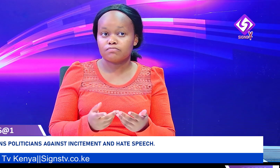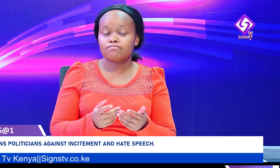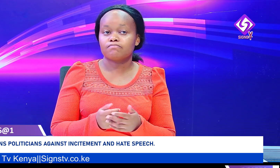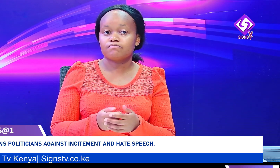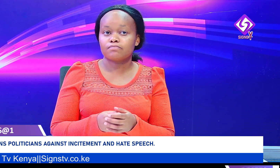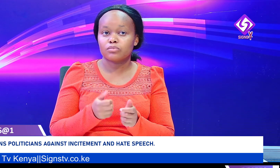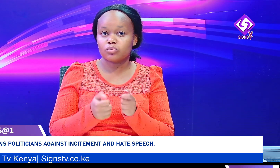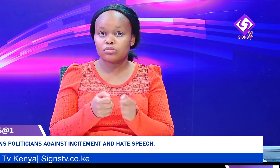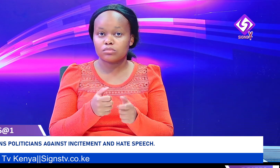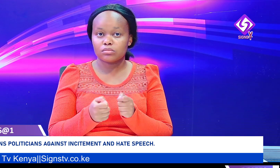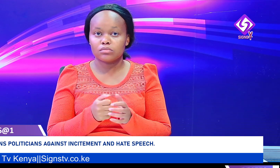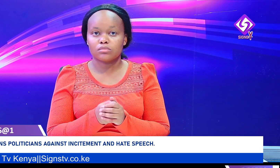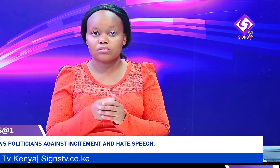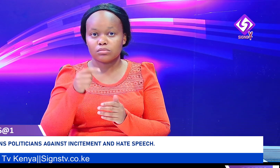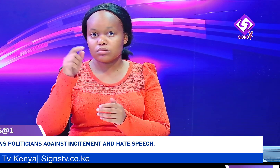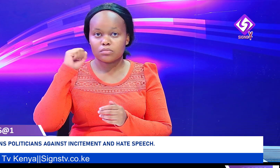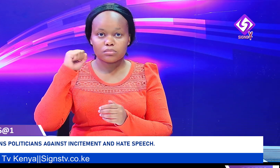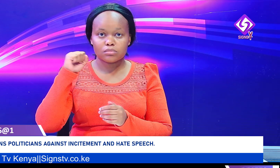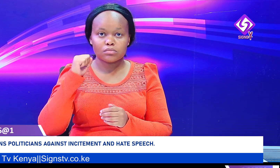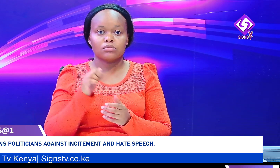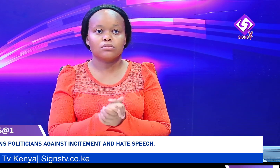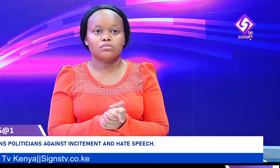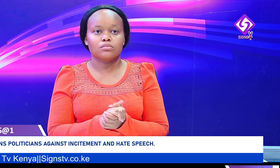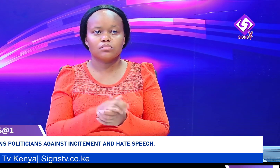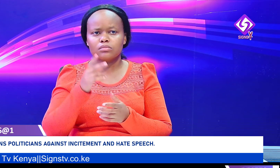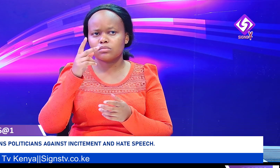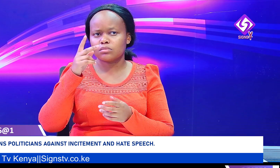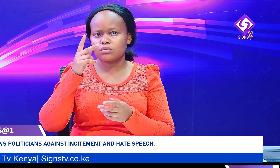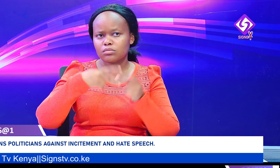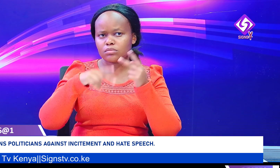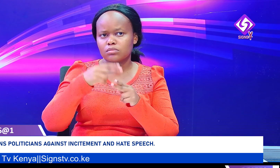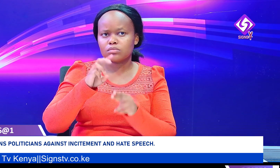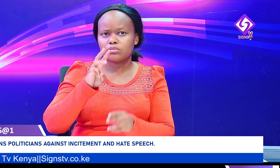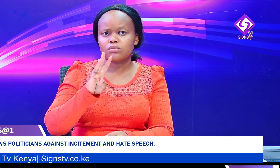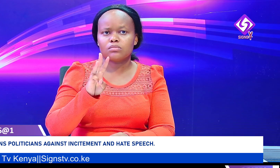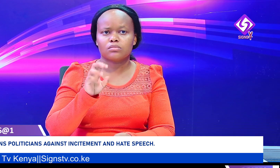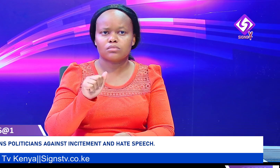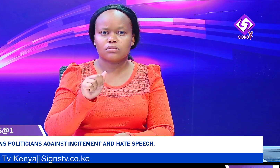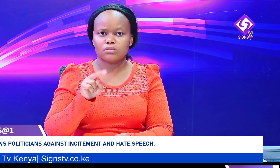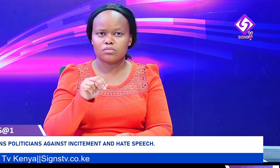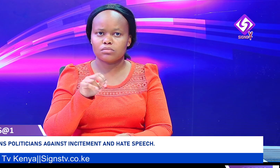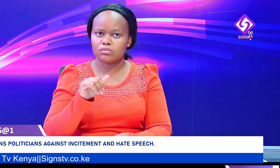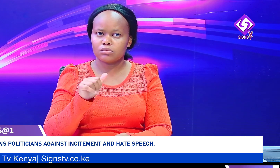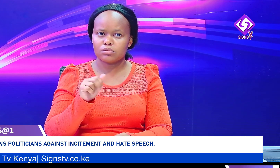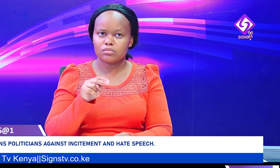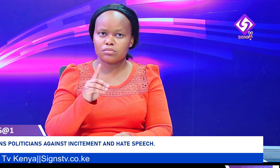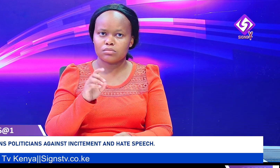Wanyande, said the Commission is intensifying efforts to curb the spread of harmful